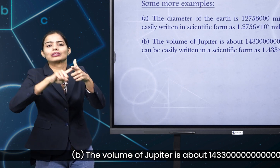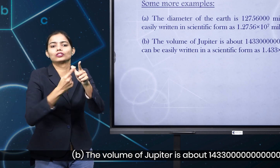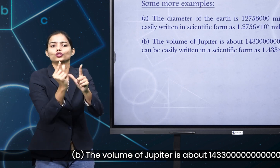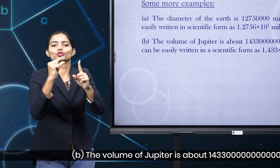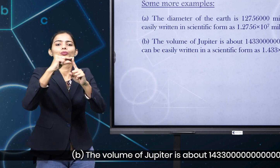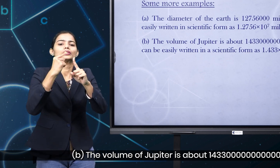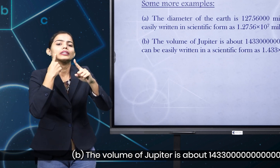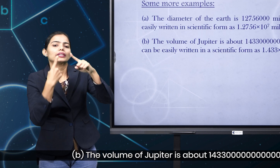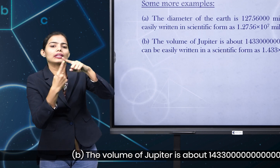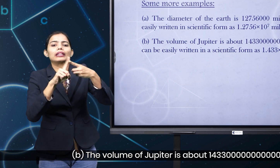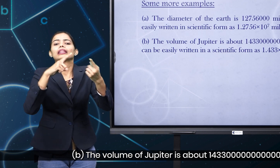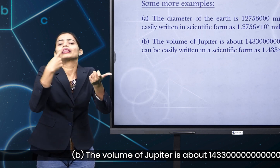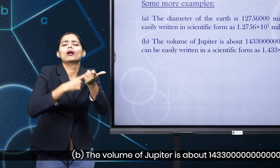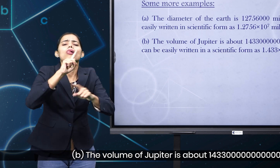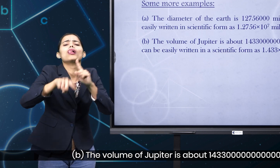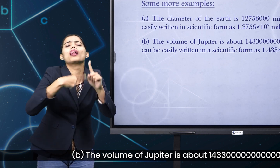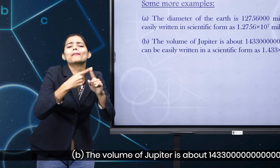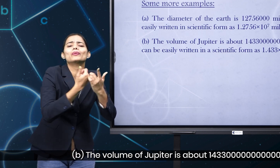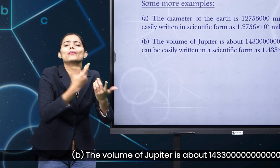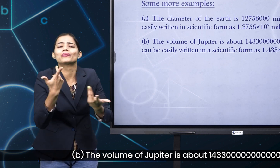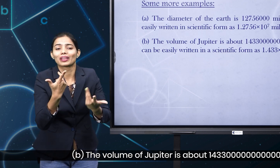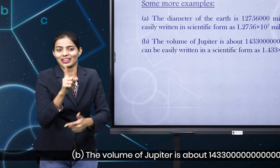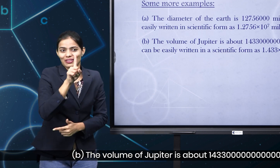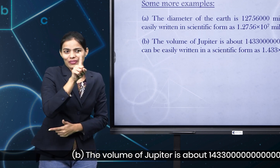14330 and so on kilometer cube.